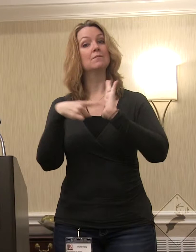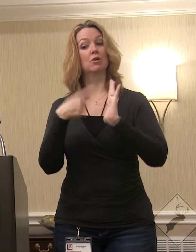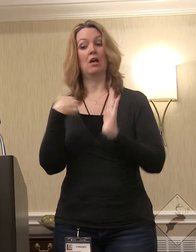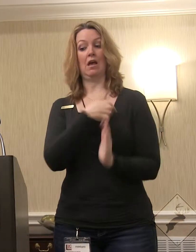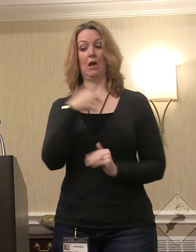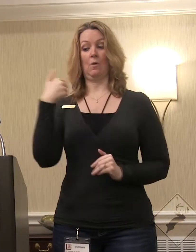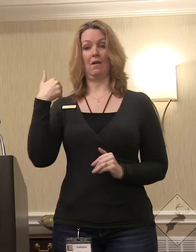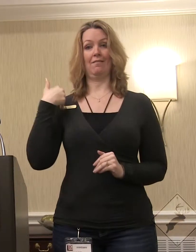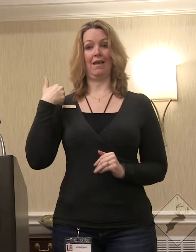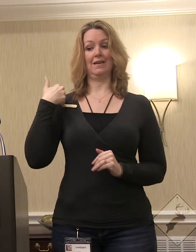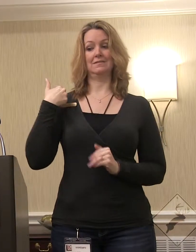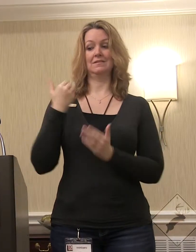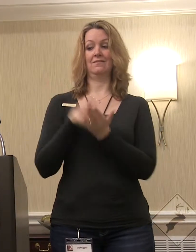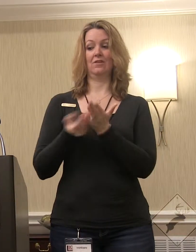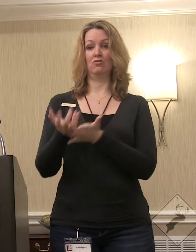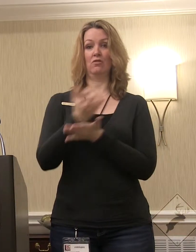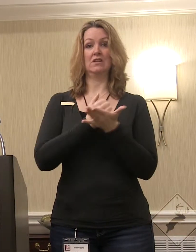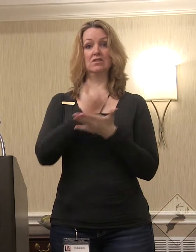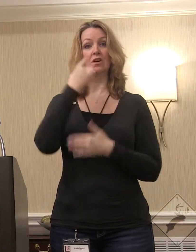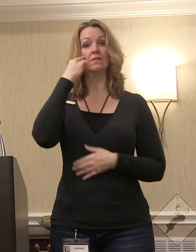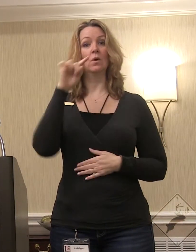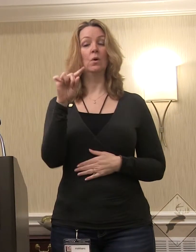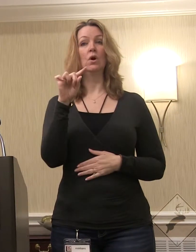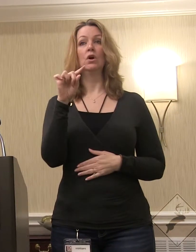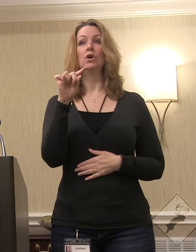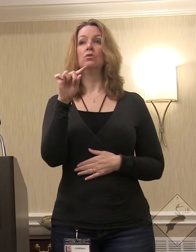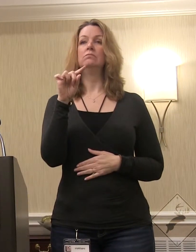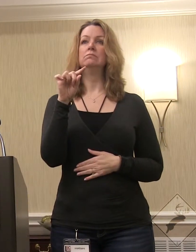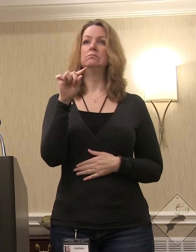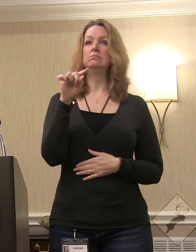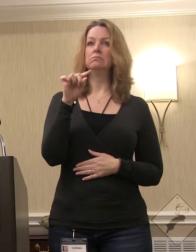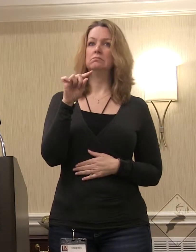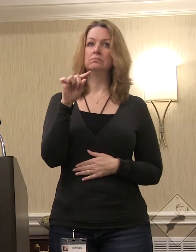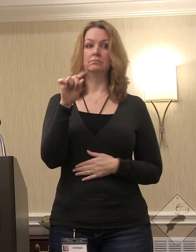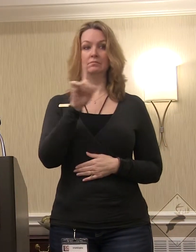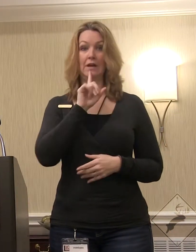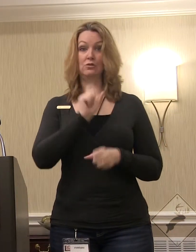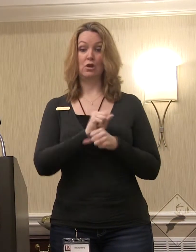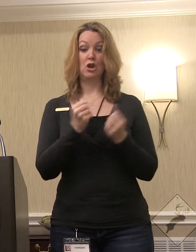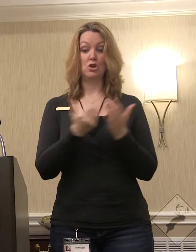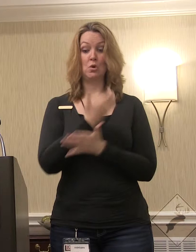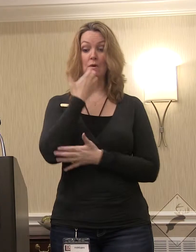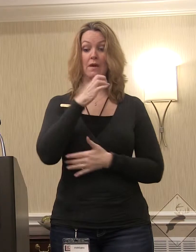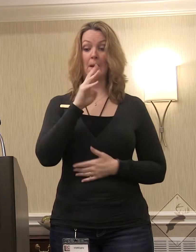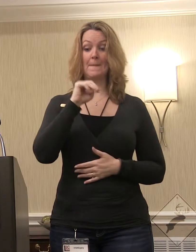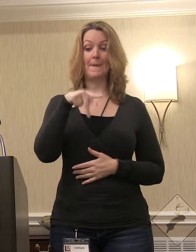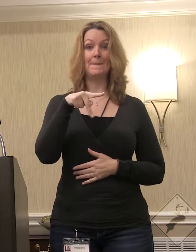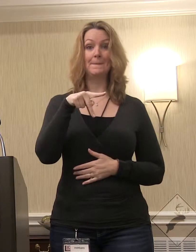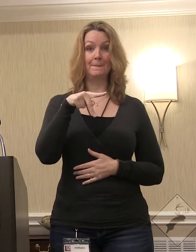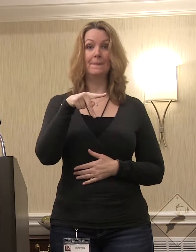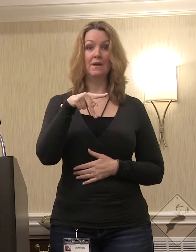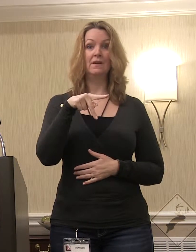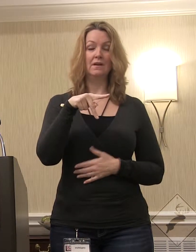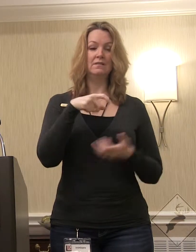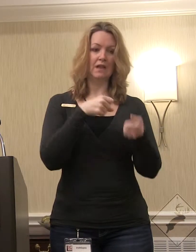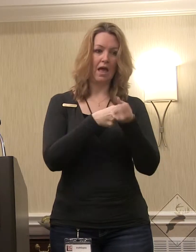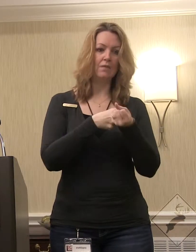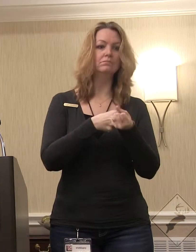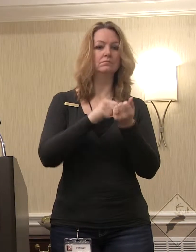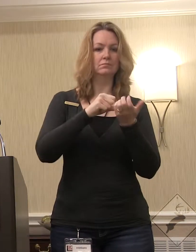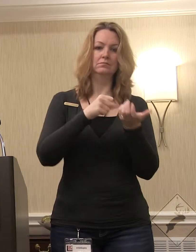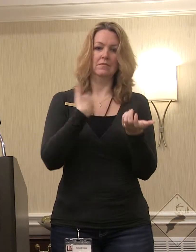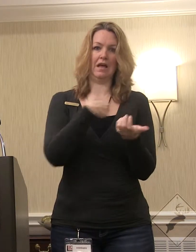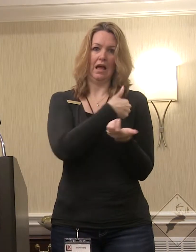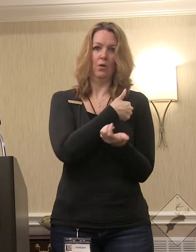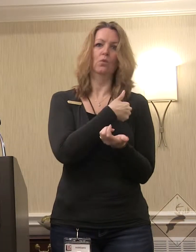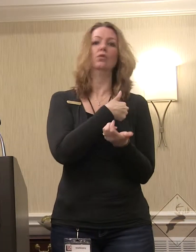last fundraiser for in fact, a new heat pump to supplement the HVAC in our play